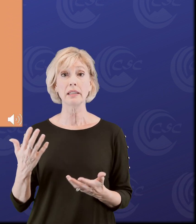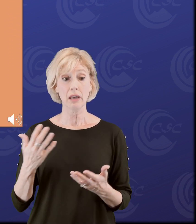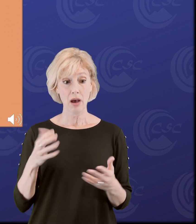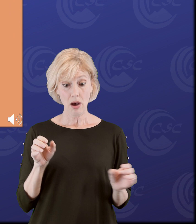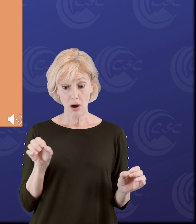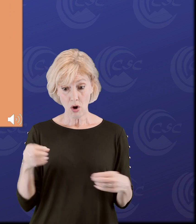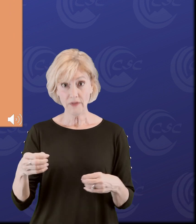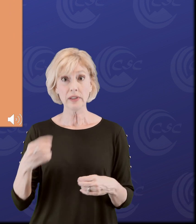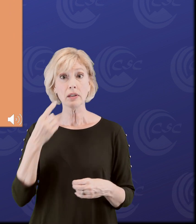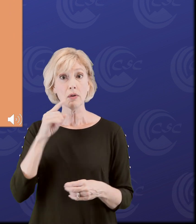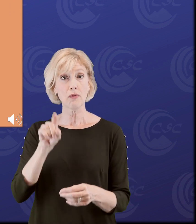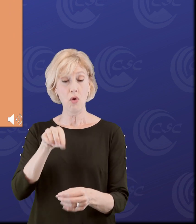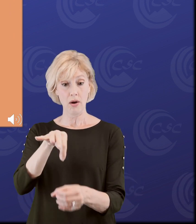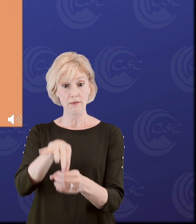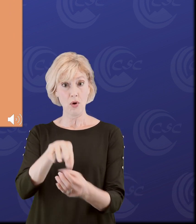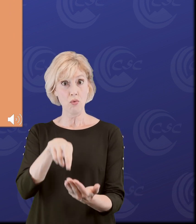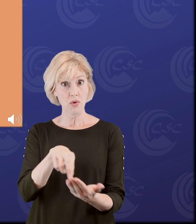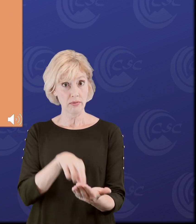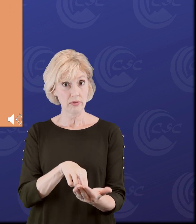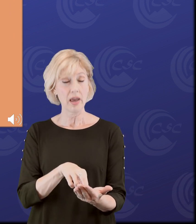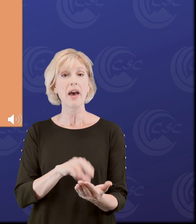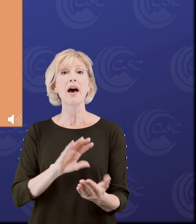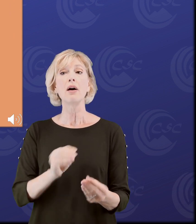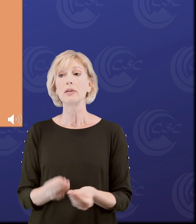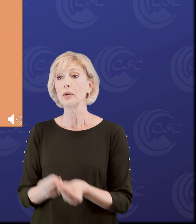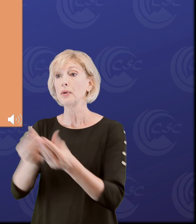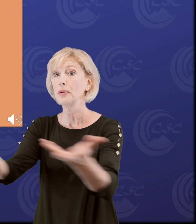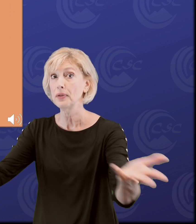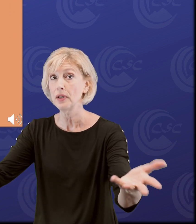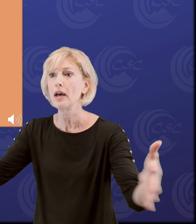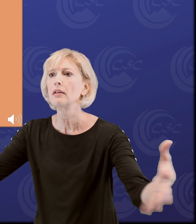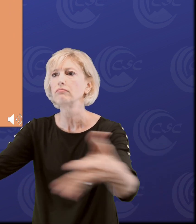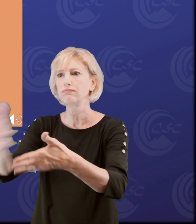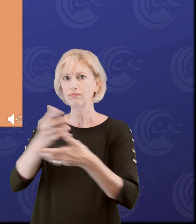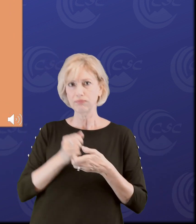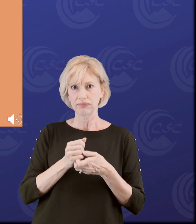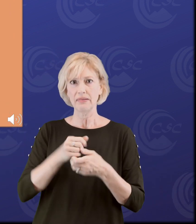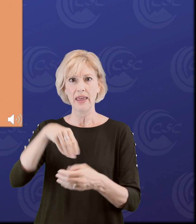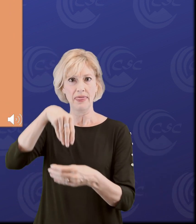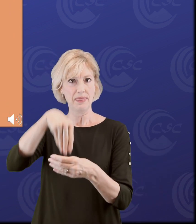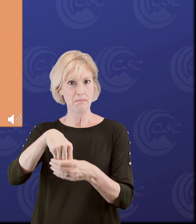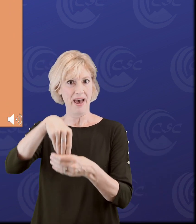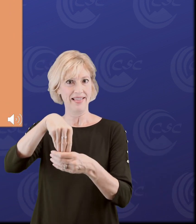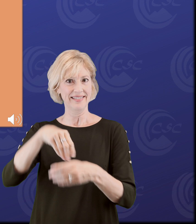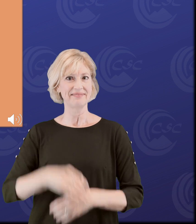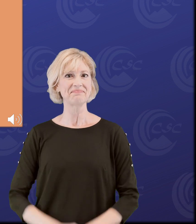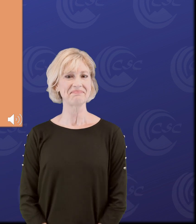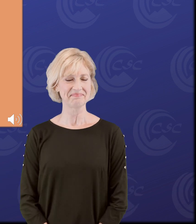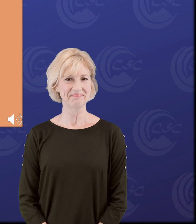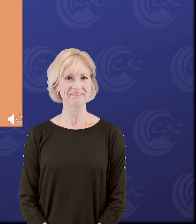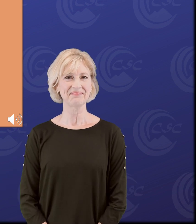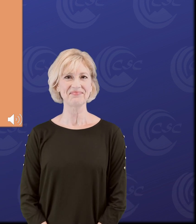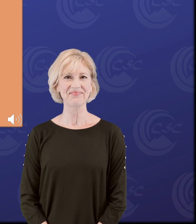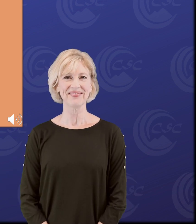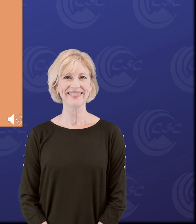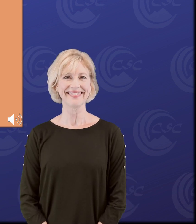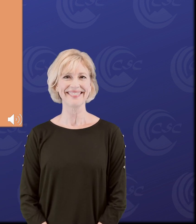The responsibilities of the county offices include voter registration and the delivery and return of mail